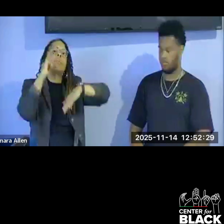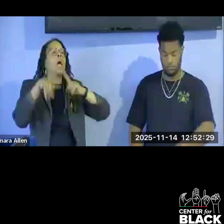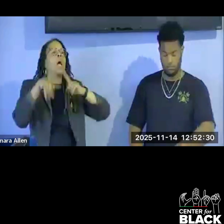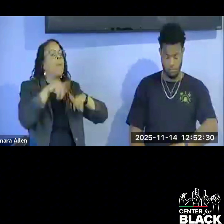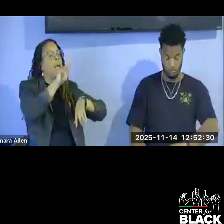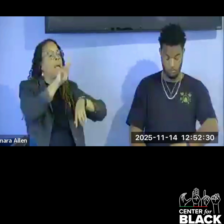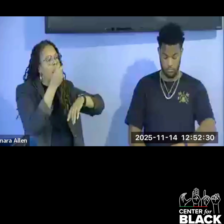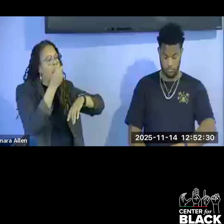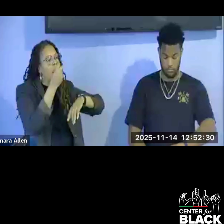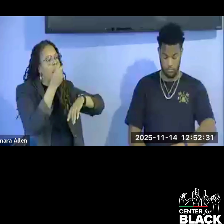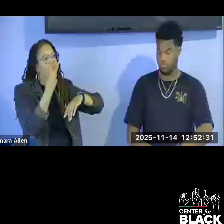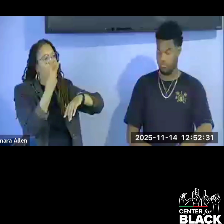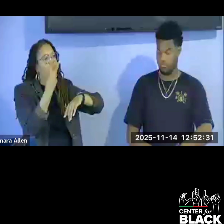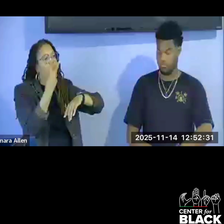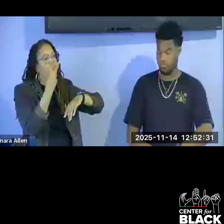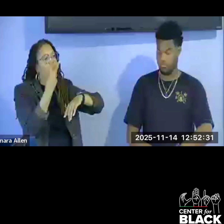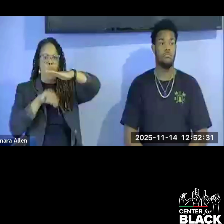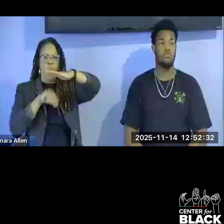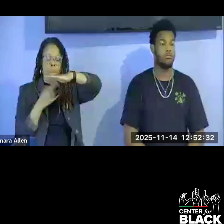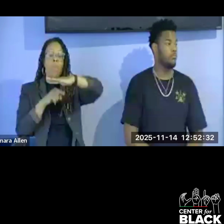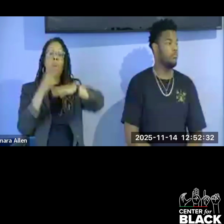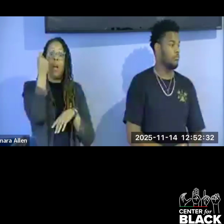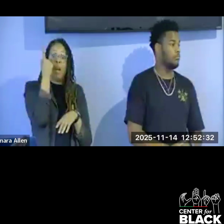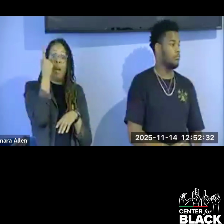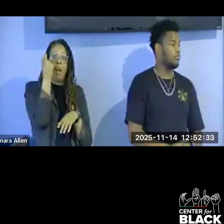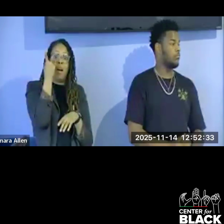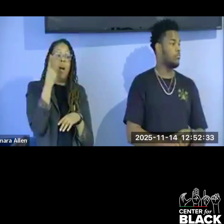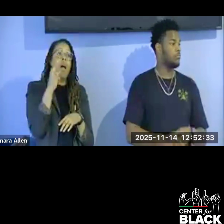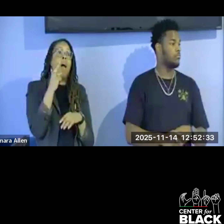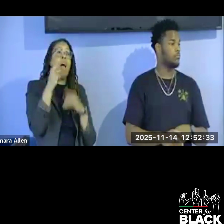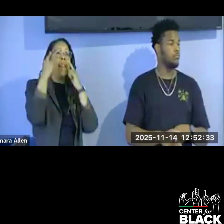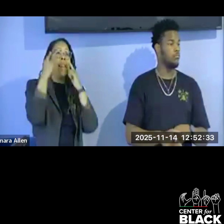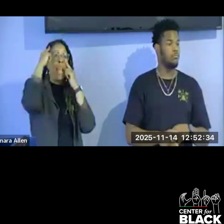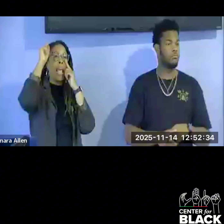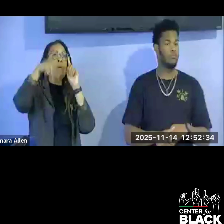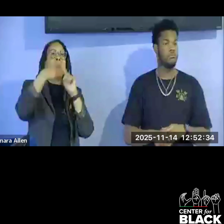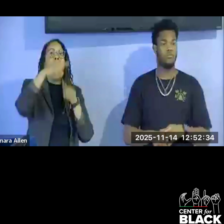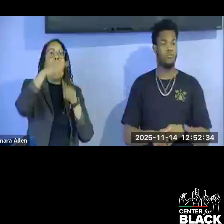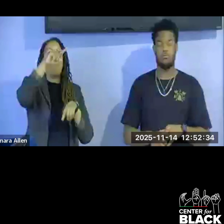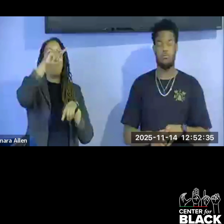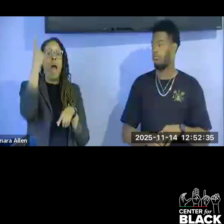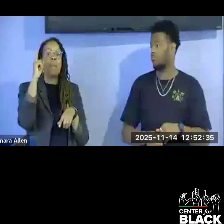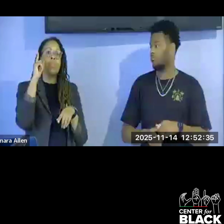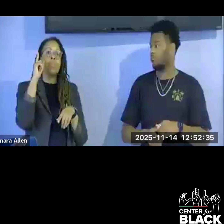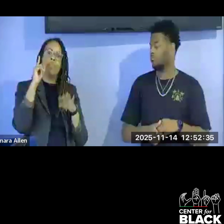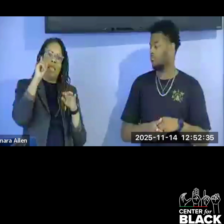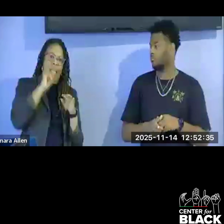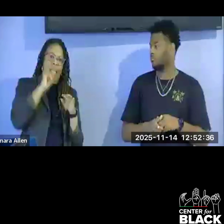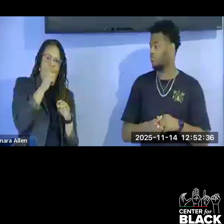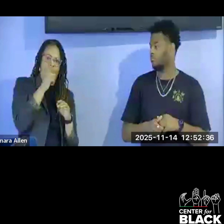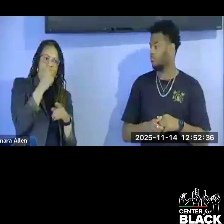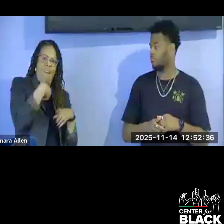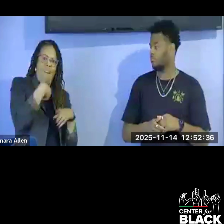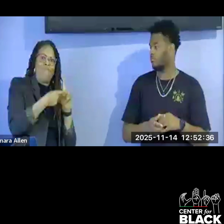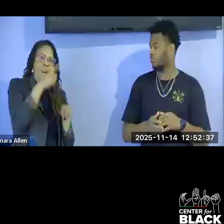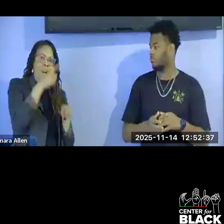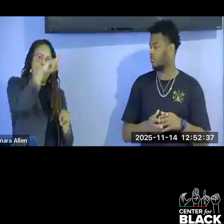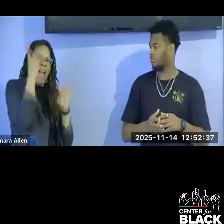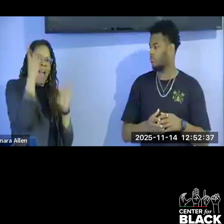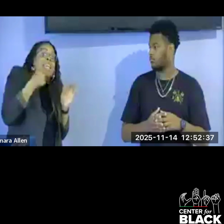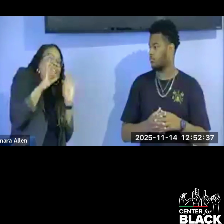from whiteness, right? If you're talking about the educational disparities that one might face, and that is because of